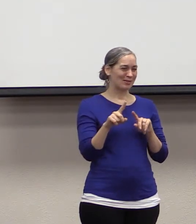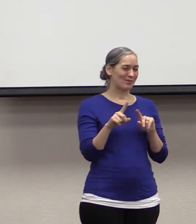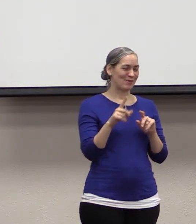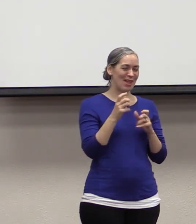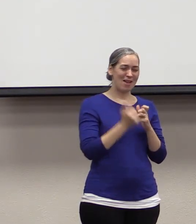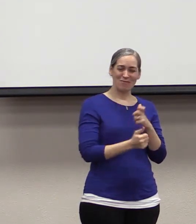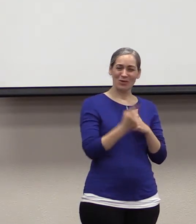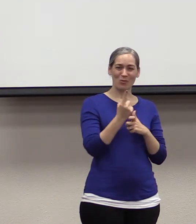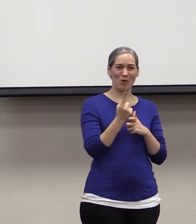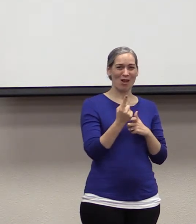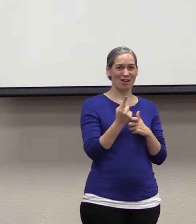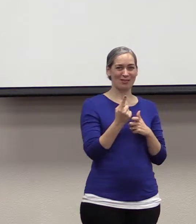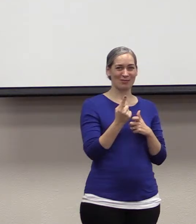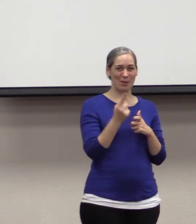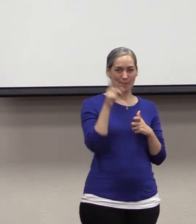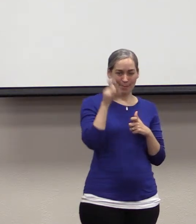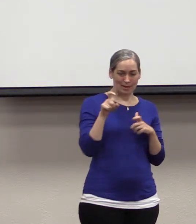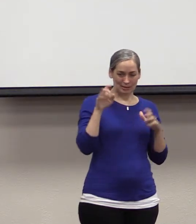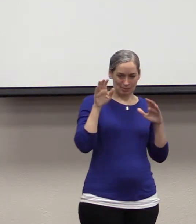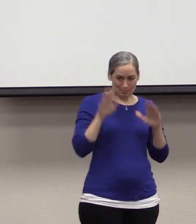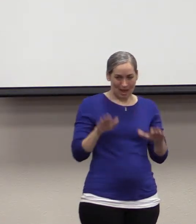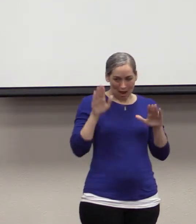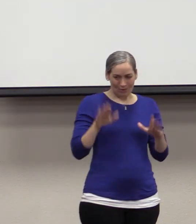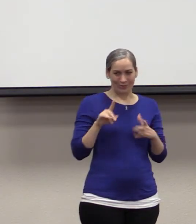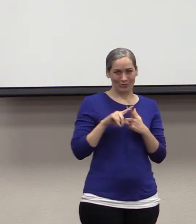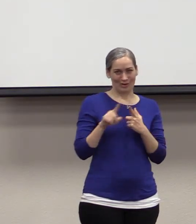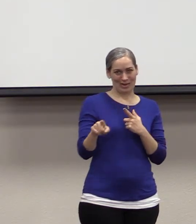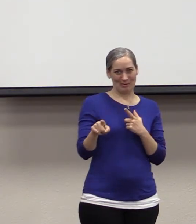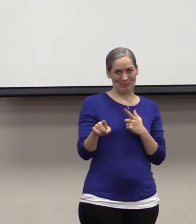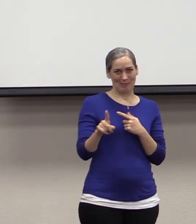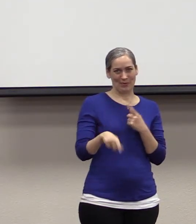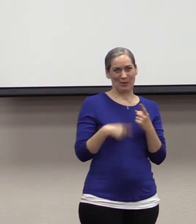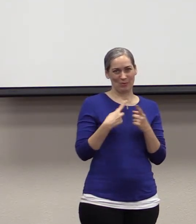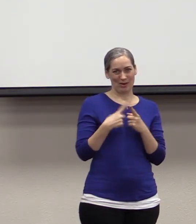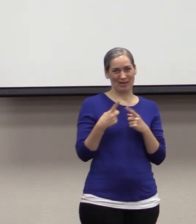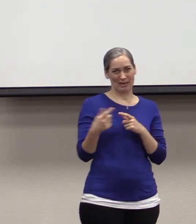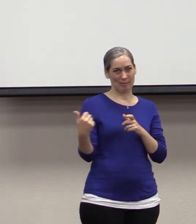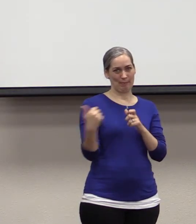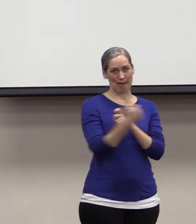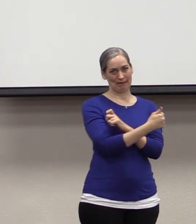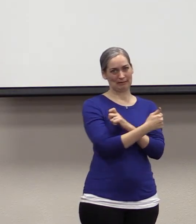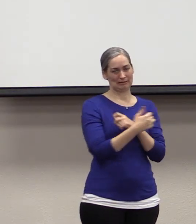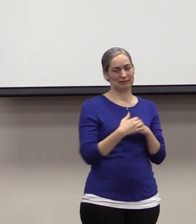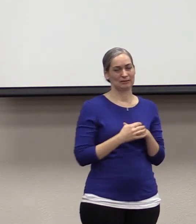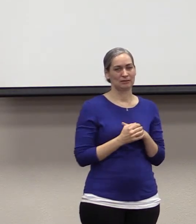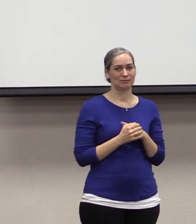he passes must bow before him when he goes by.